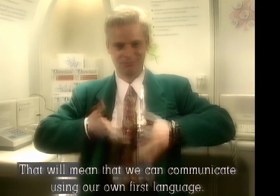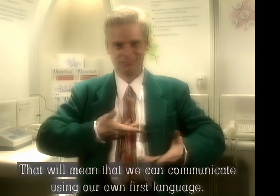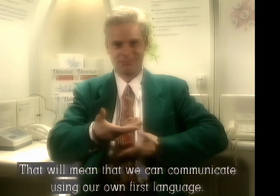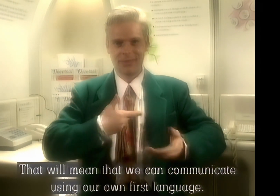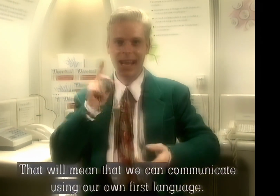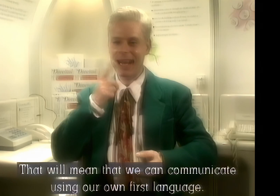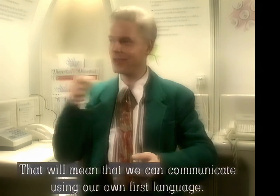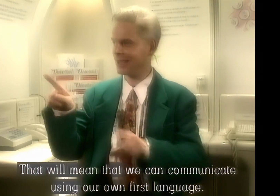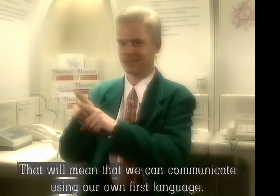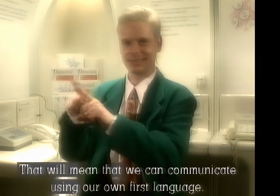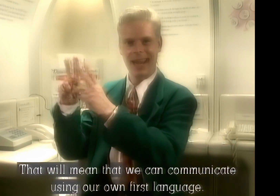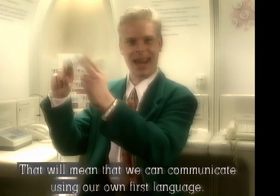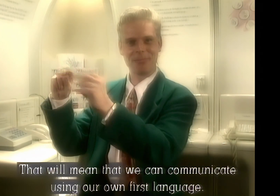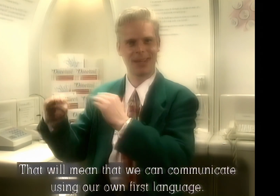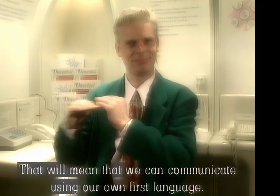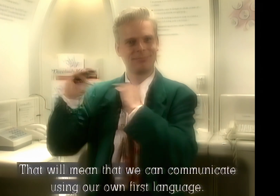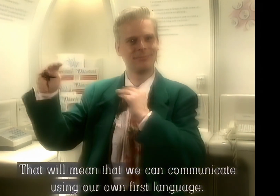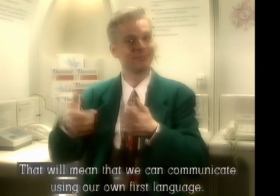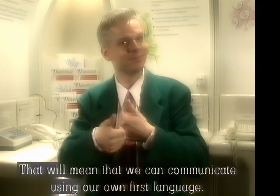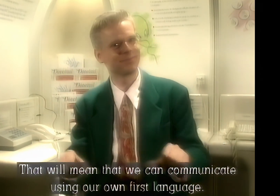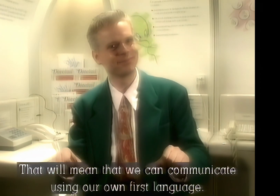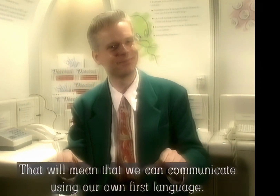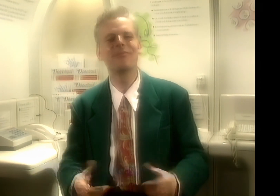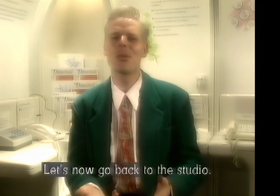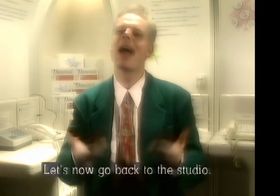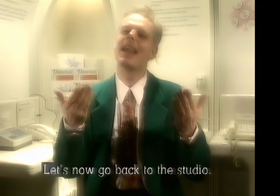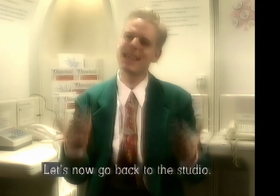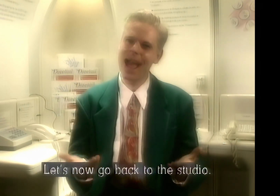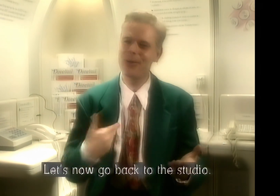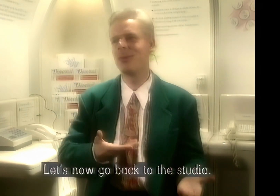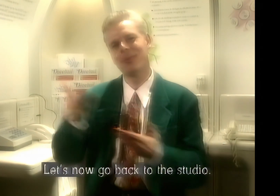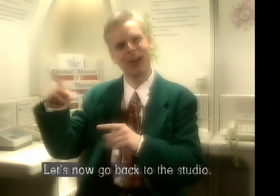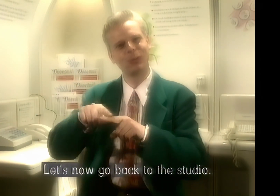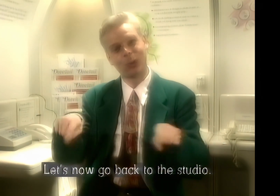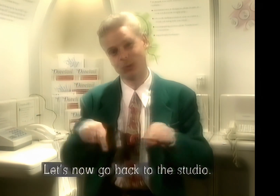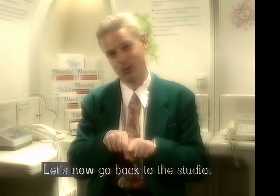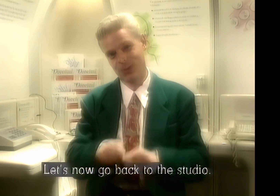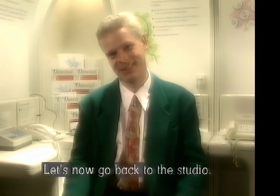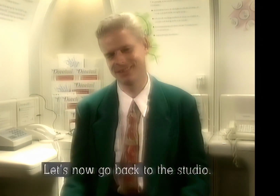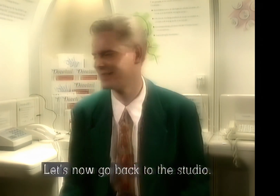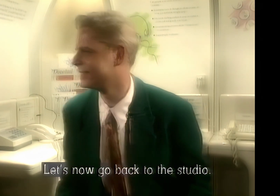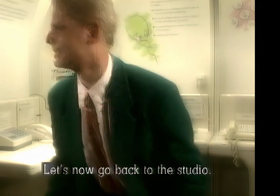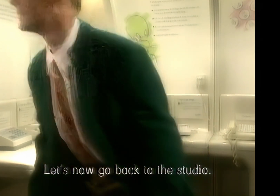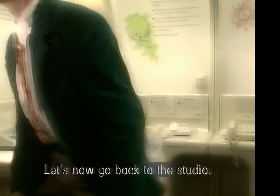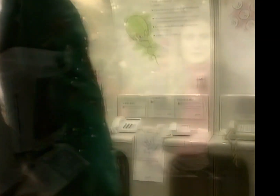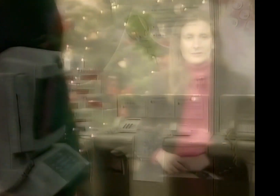using our own first language and be on a par with hearing people. Well, let's now go back to the studio.